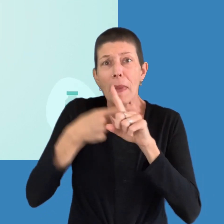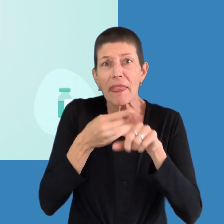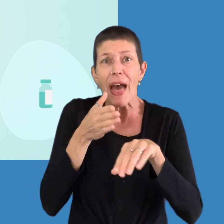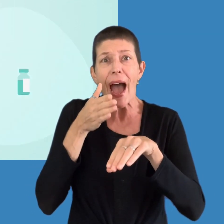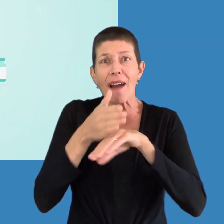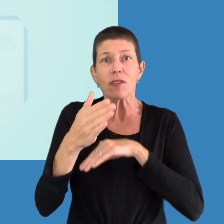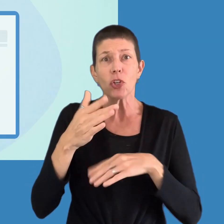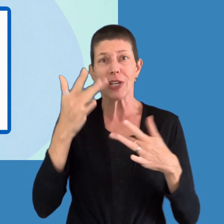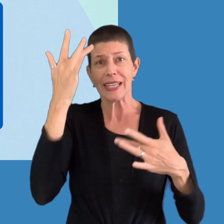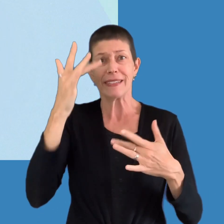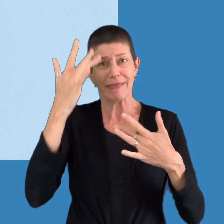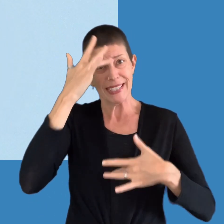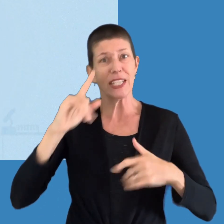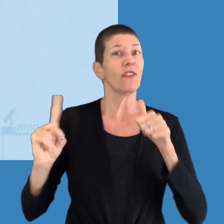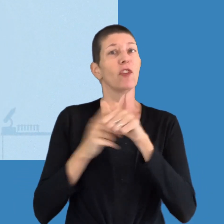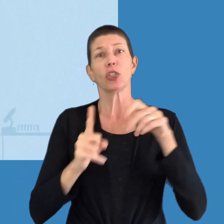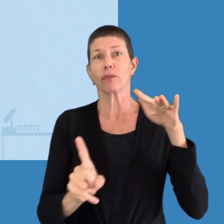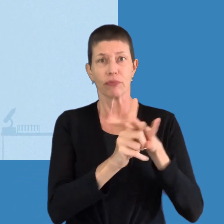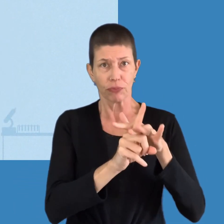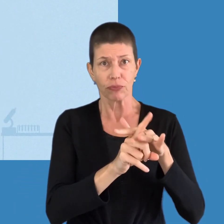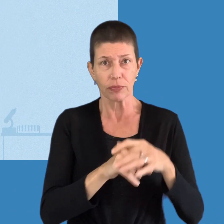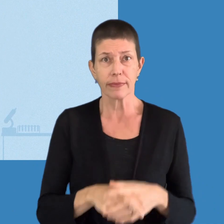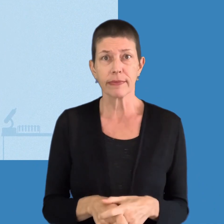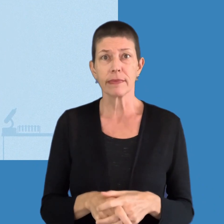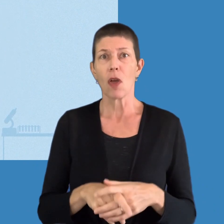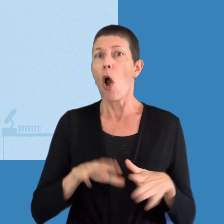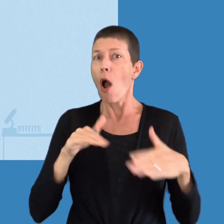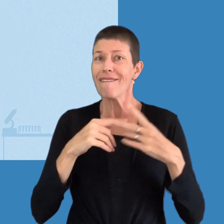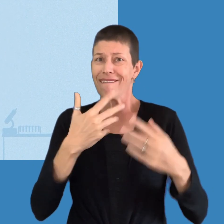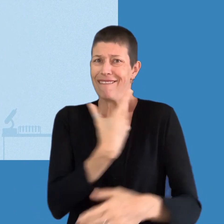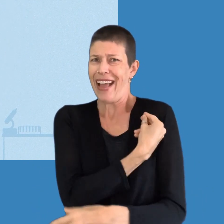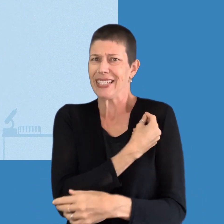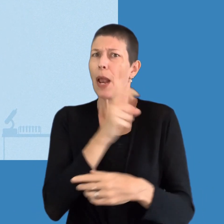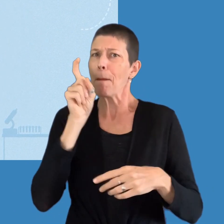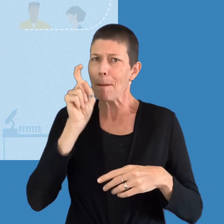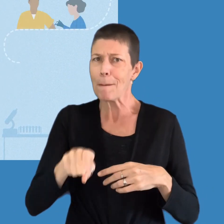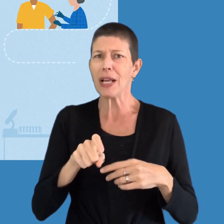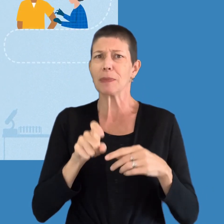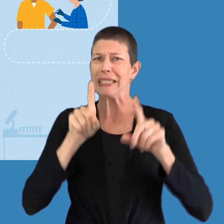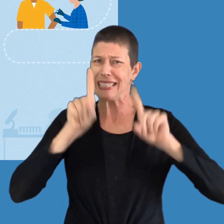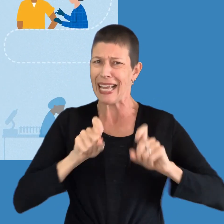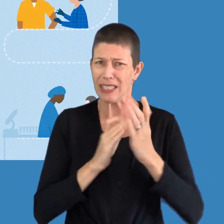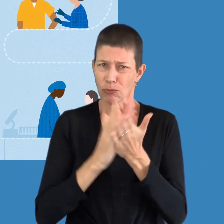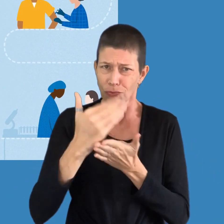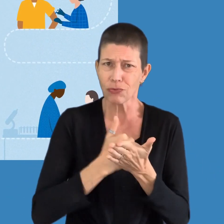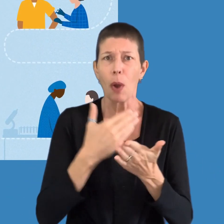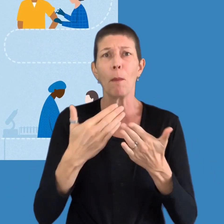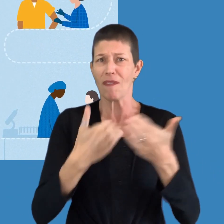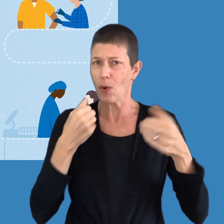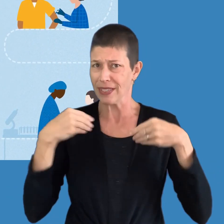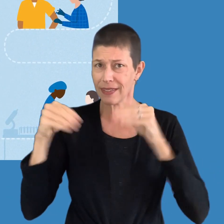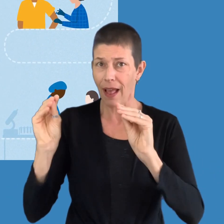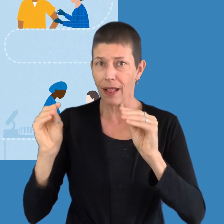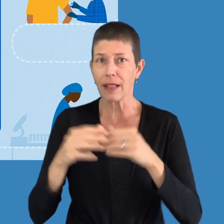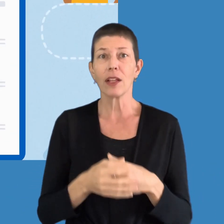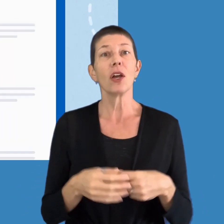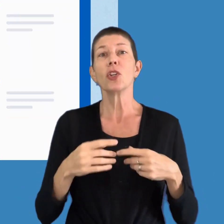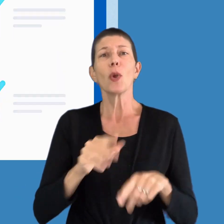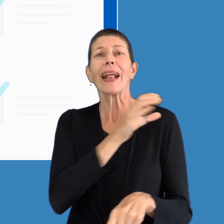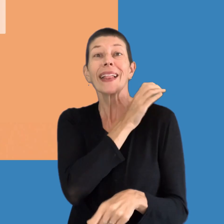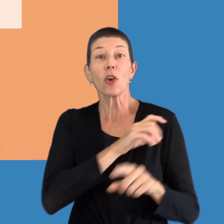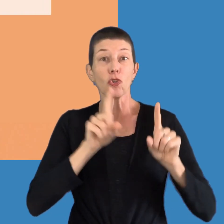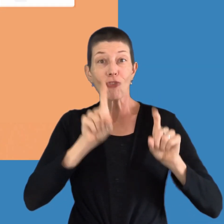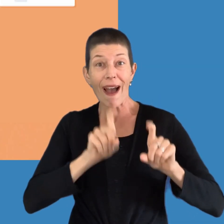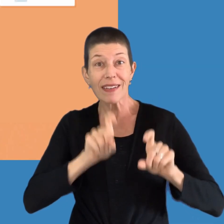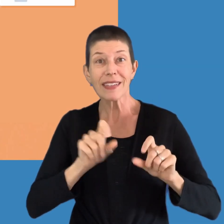the disease was first reported. All vaccines have to be thoroughly tested before they can be marketed.